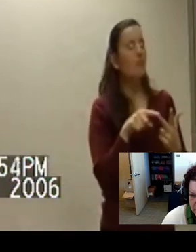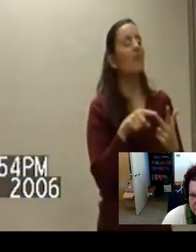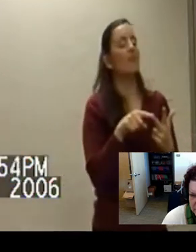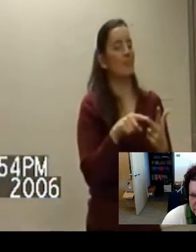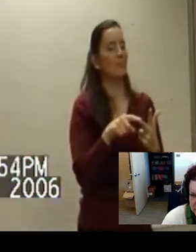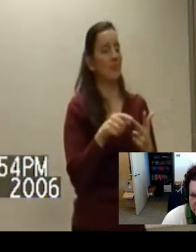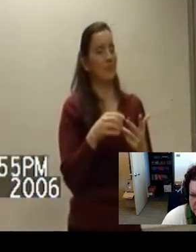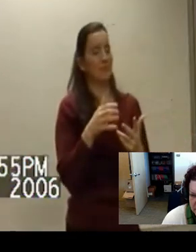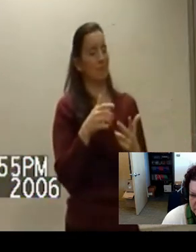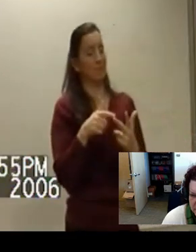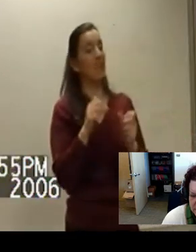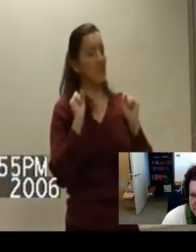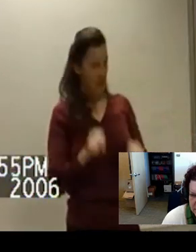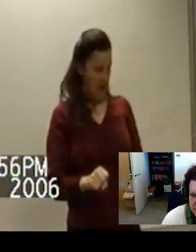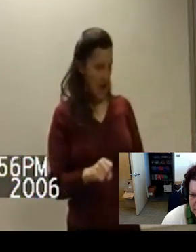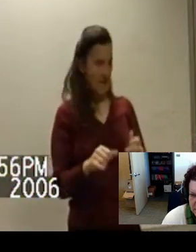Buff, called Buff something.